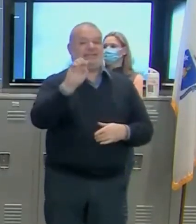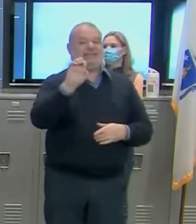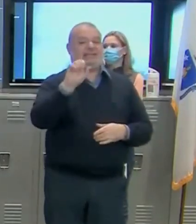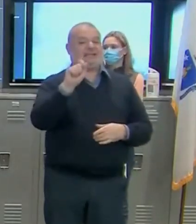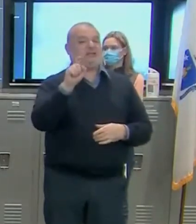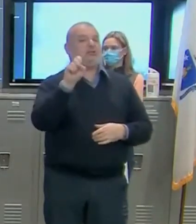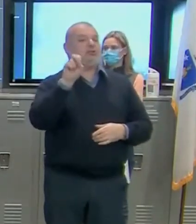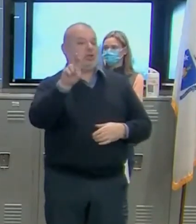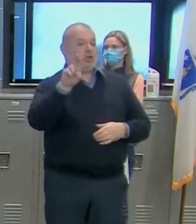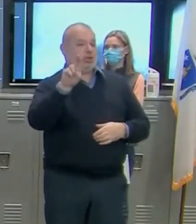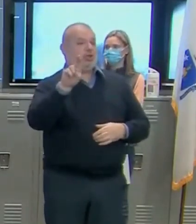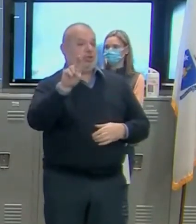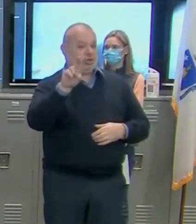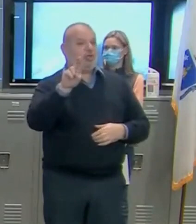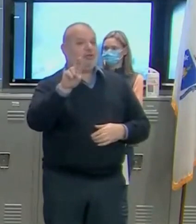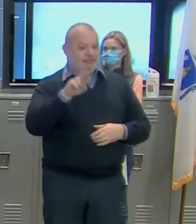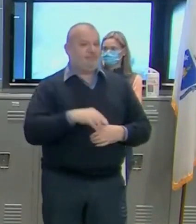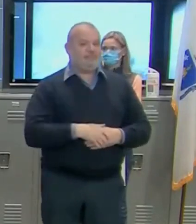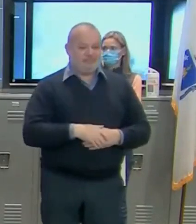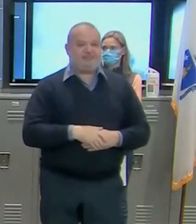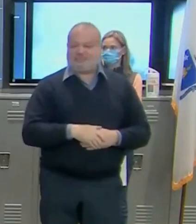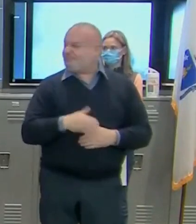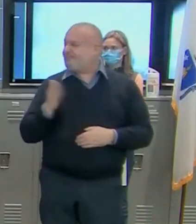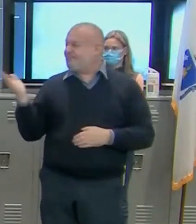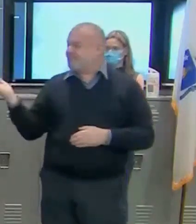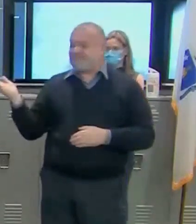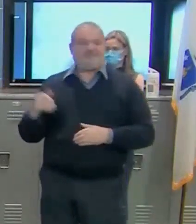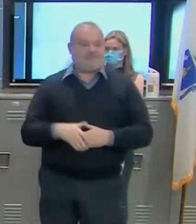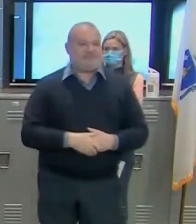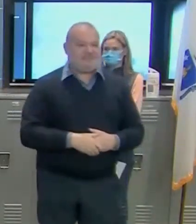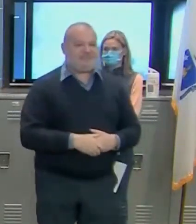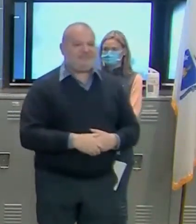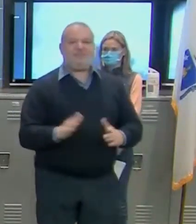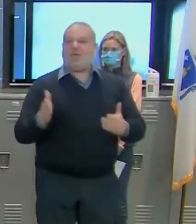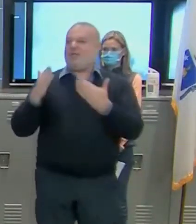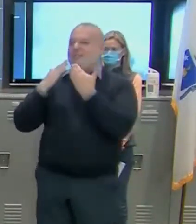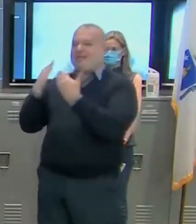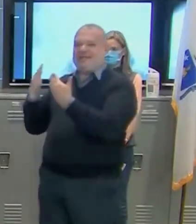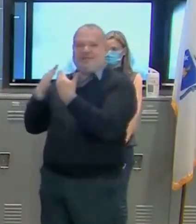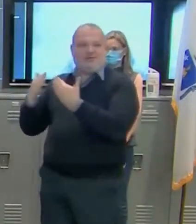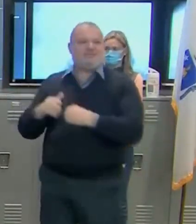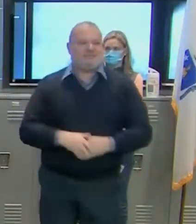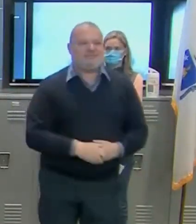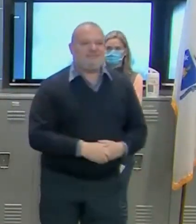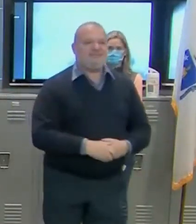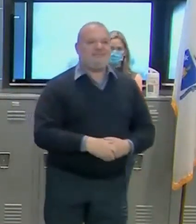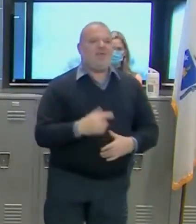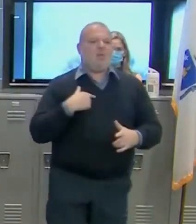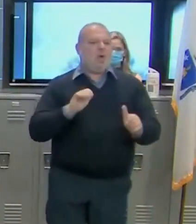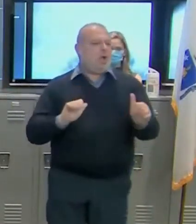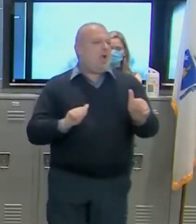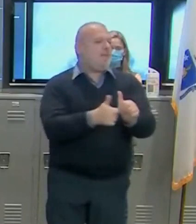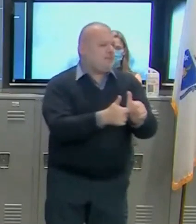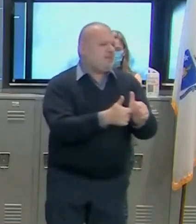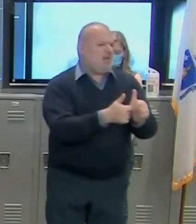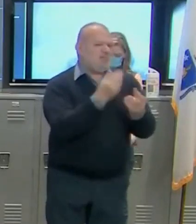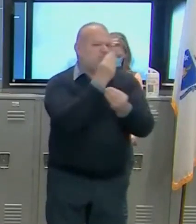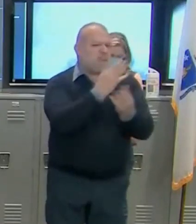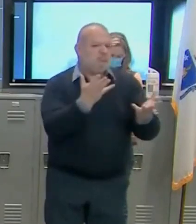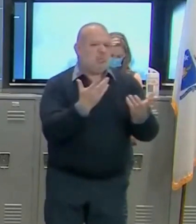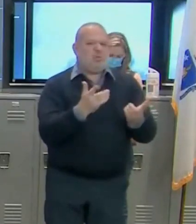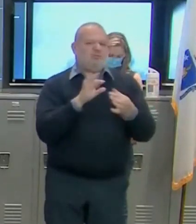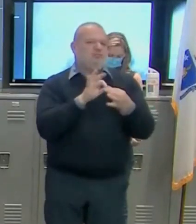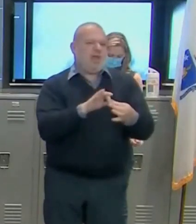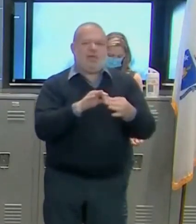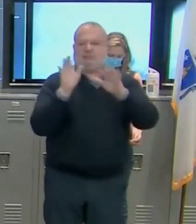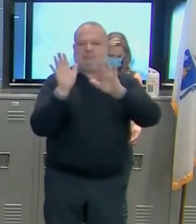Thank you, Lieutenant Governor. And thank you for joining us to get an update on the status of the storm and our operations. First, I